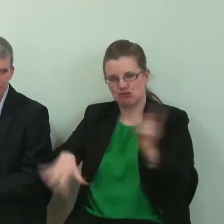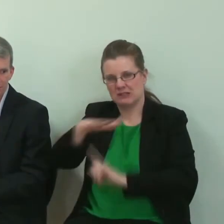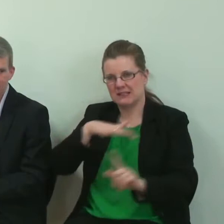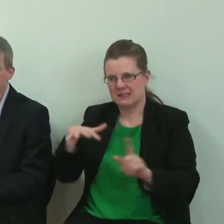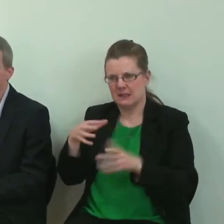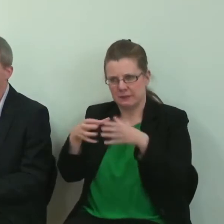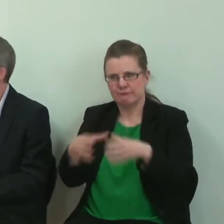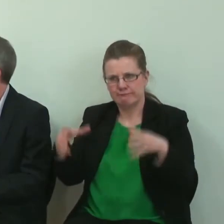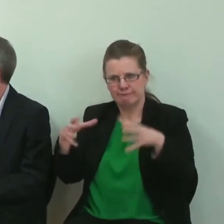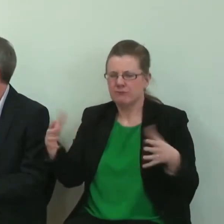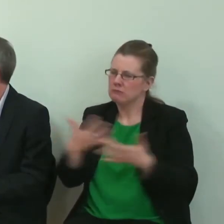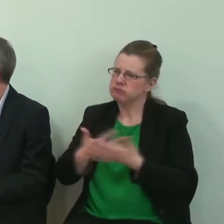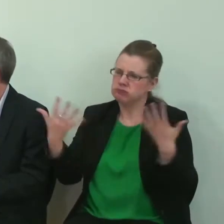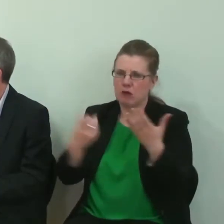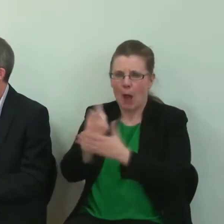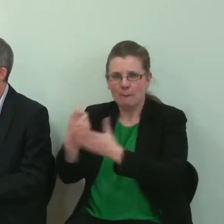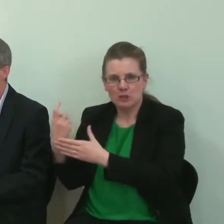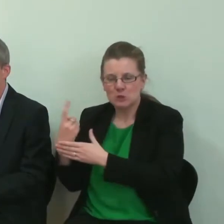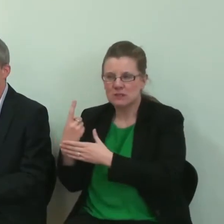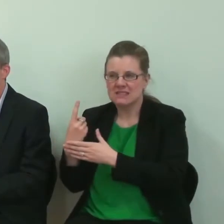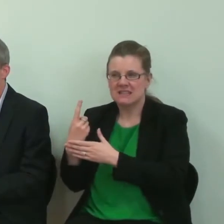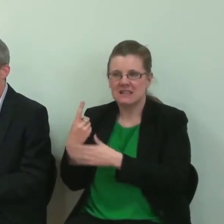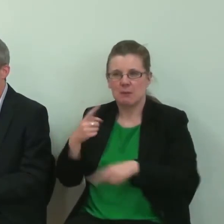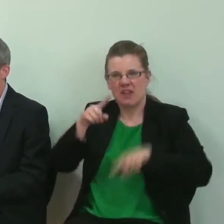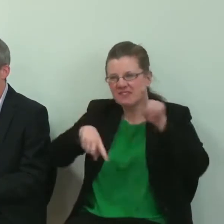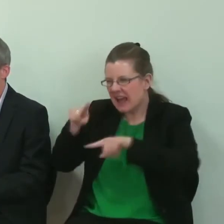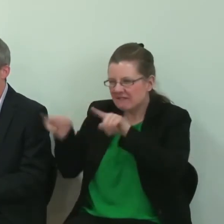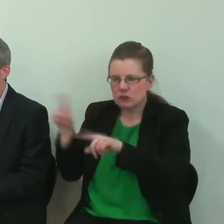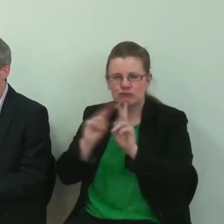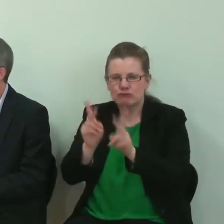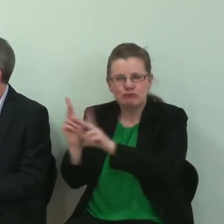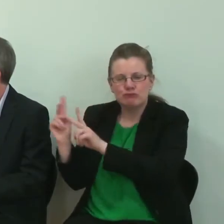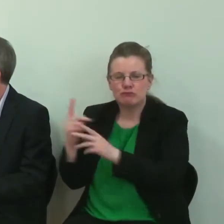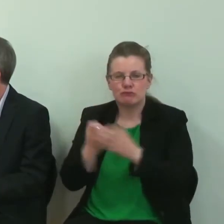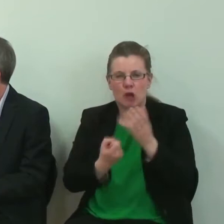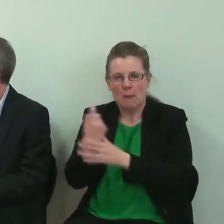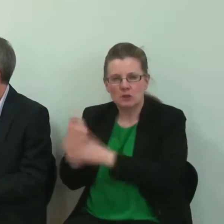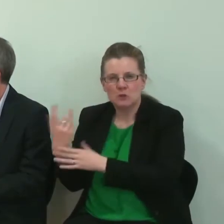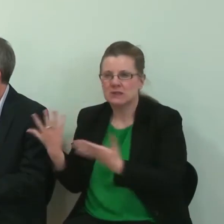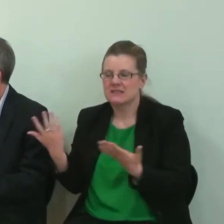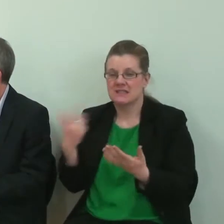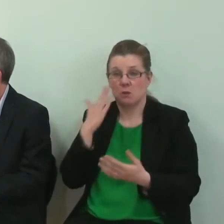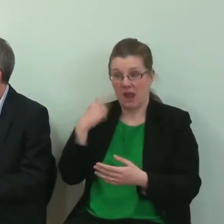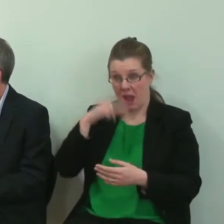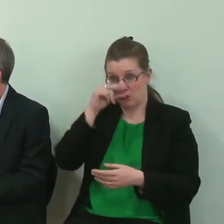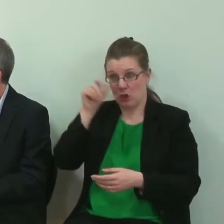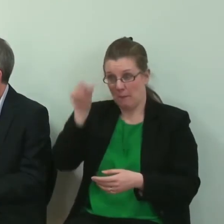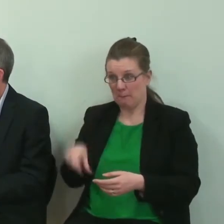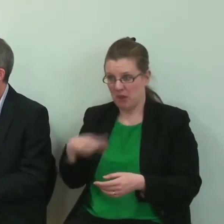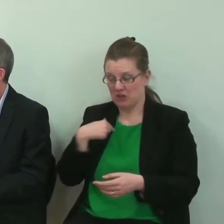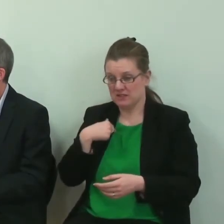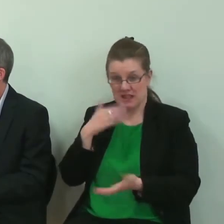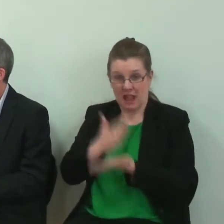sector, there's lots of opportunities. Yeah. It's the diversity of those opportunities. A lot of people think, you know, when I was a young person, I certainly thought